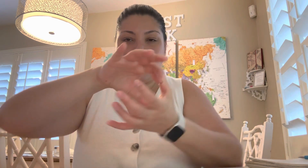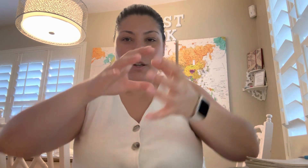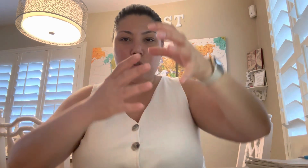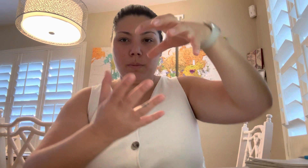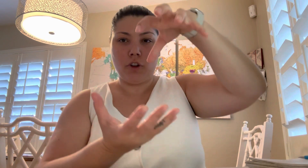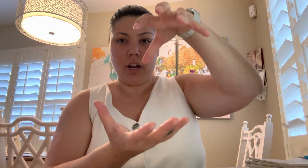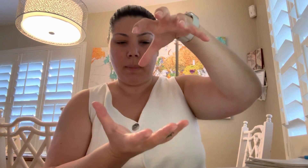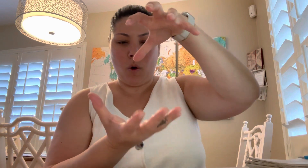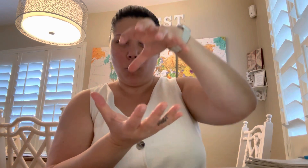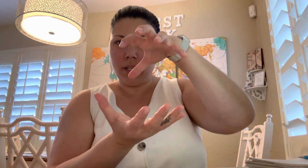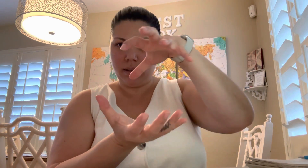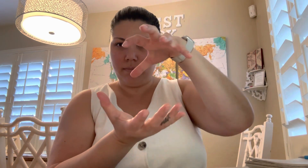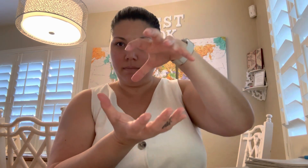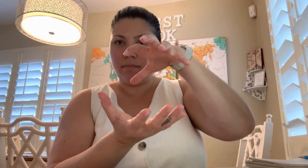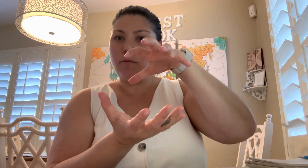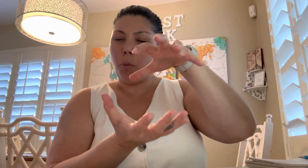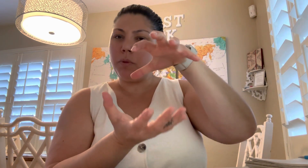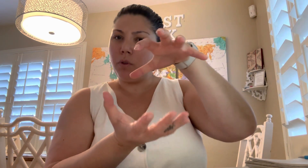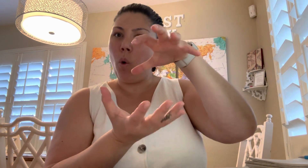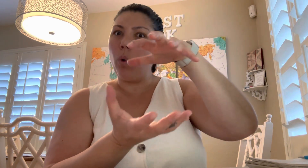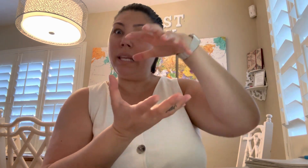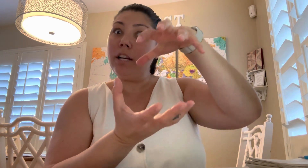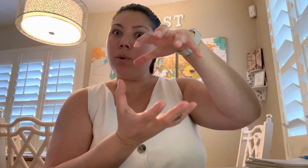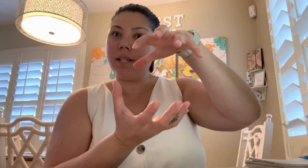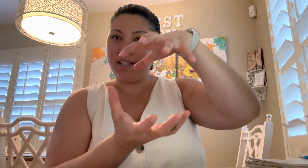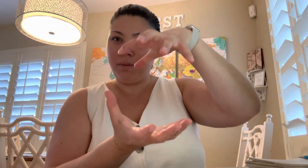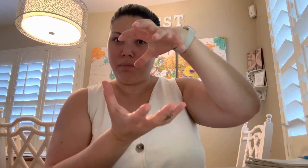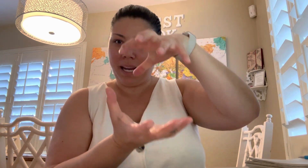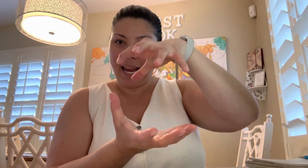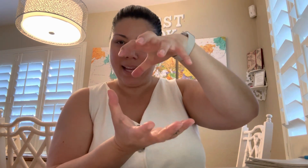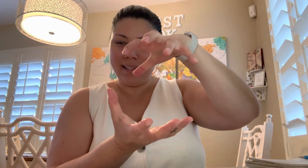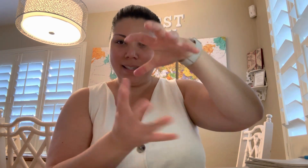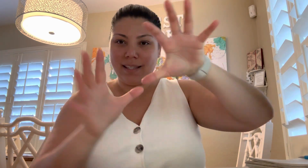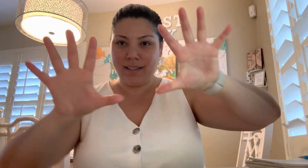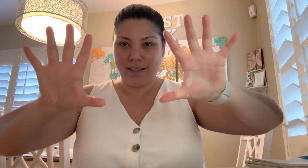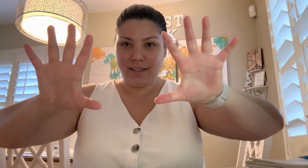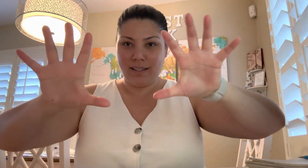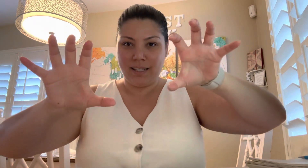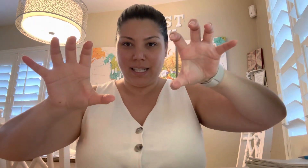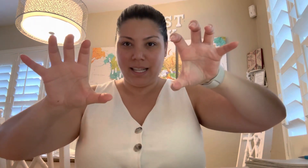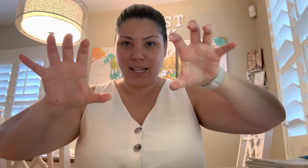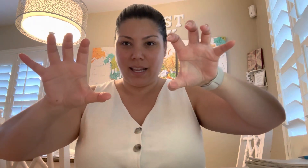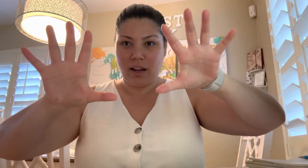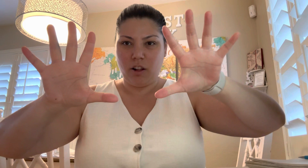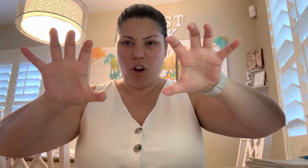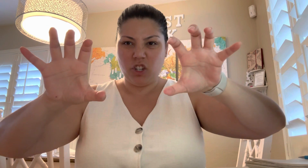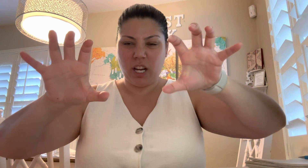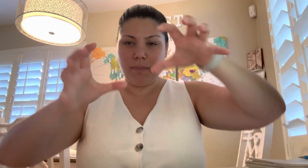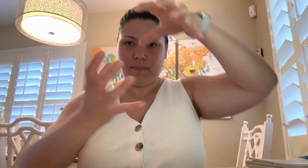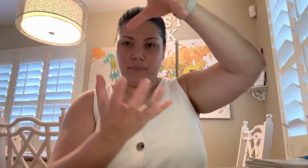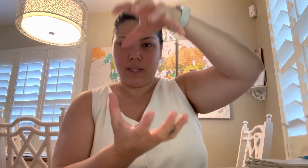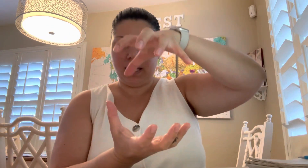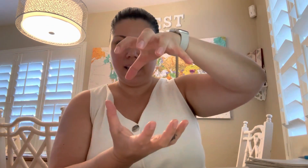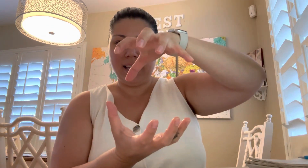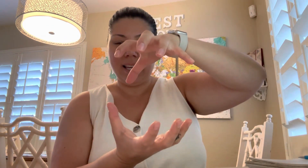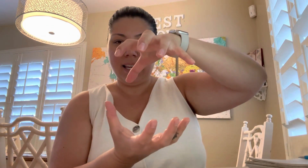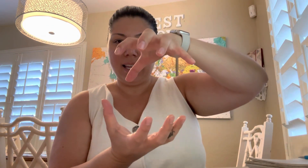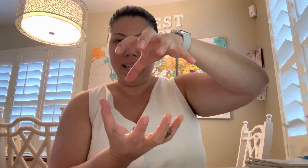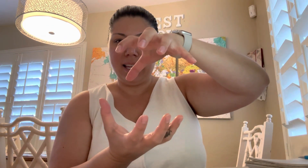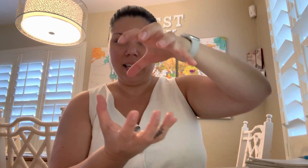So I'm starting by holding almost the whole ecosystem in my hands, like a claw shape.